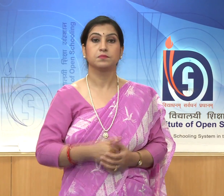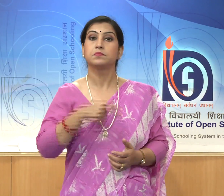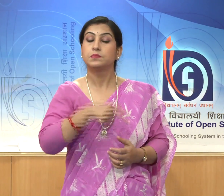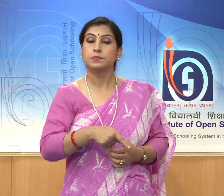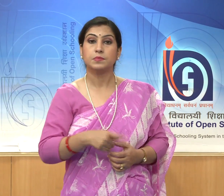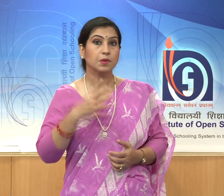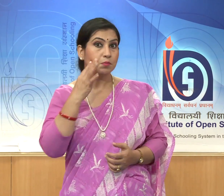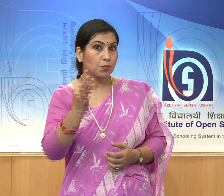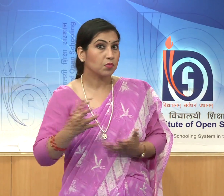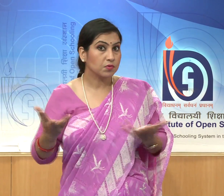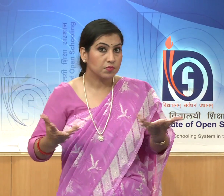are mainly